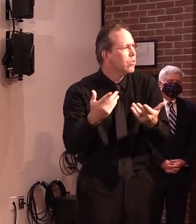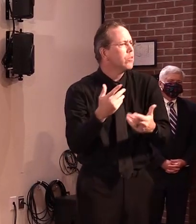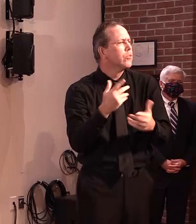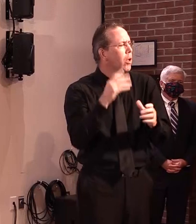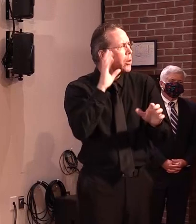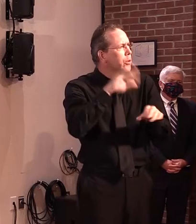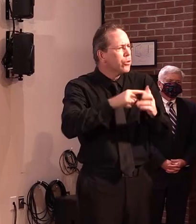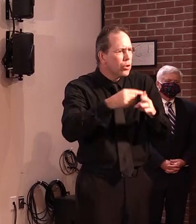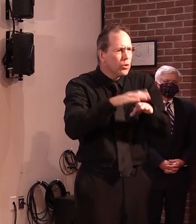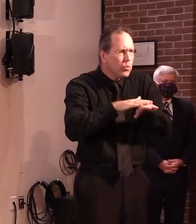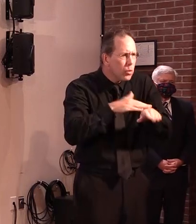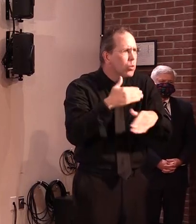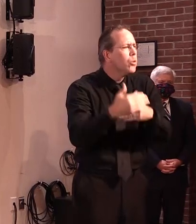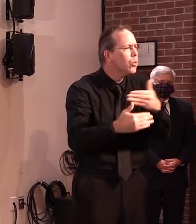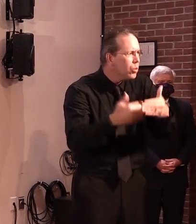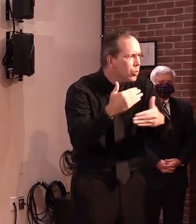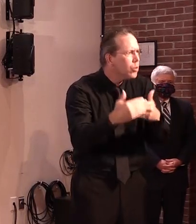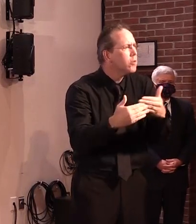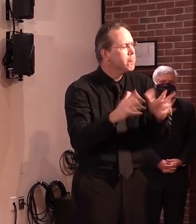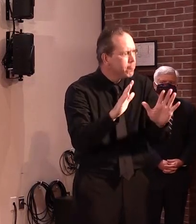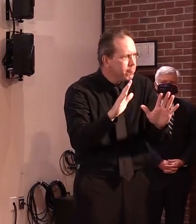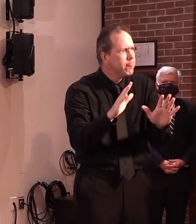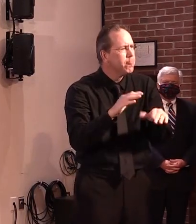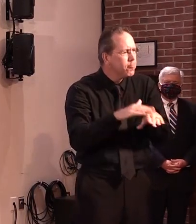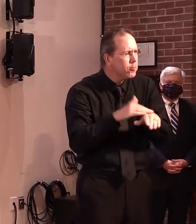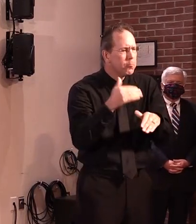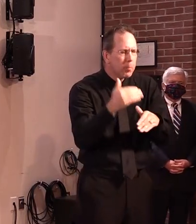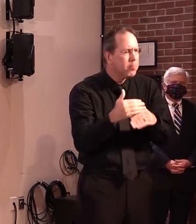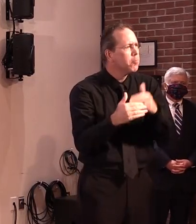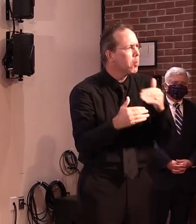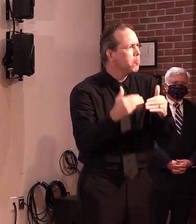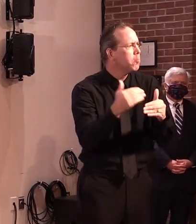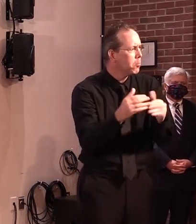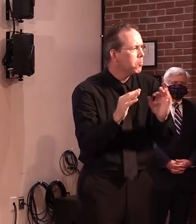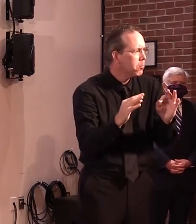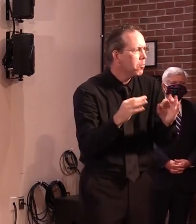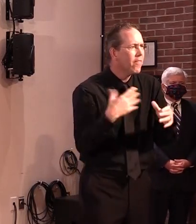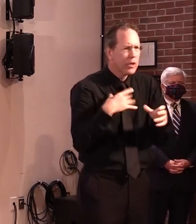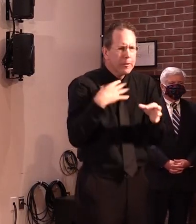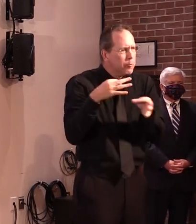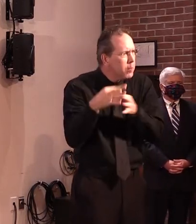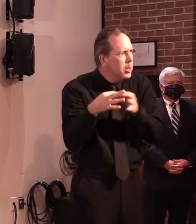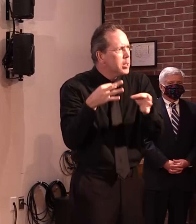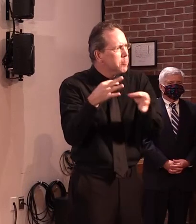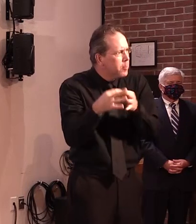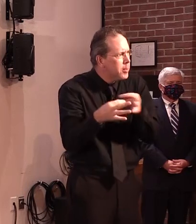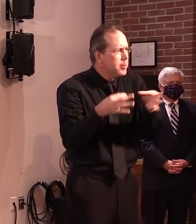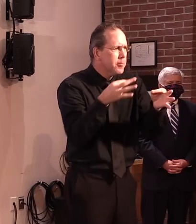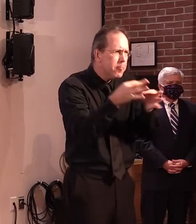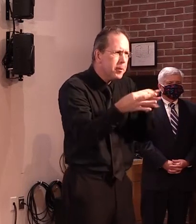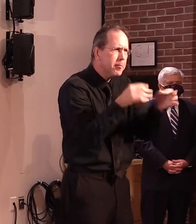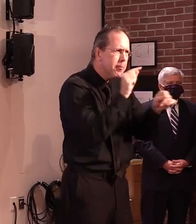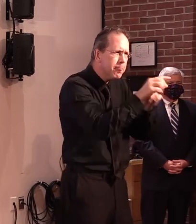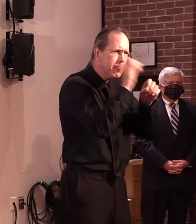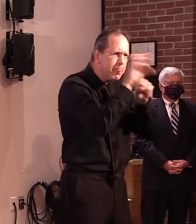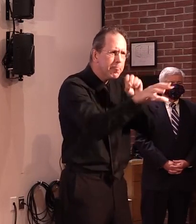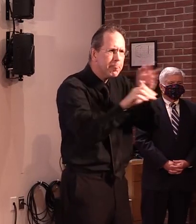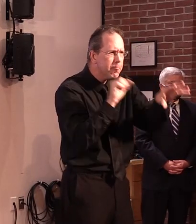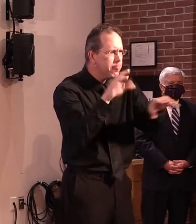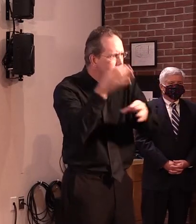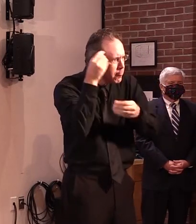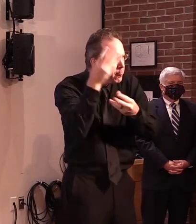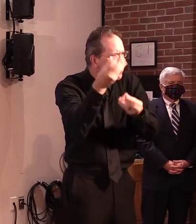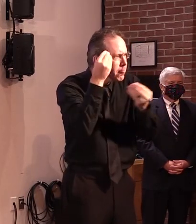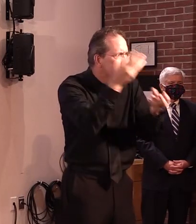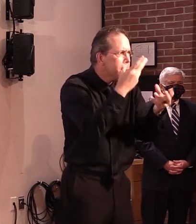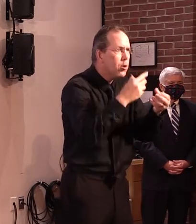certain parameters that would make that easy. And I was sitting here listening to the numbers that you said, and I would wonder